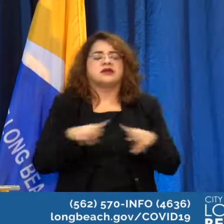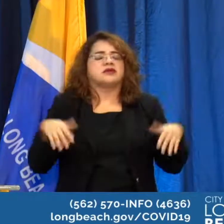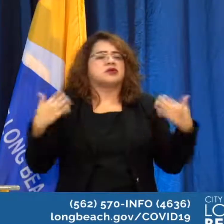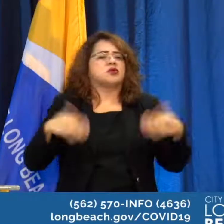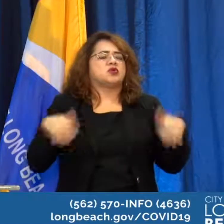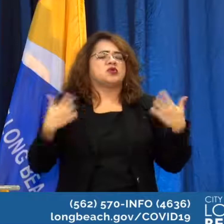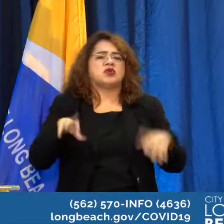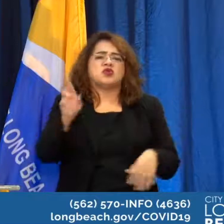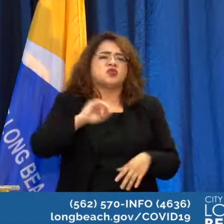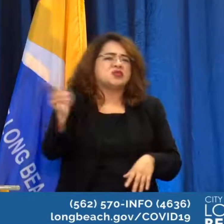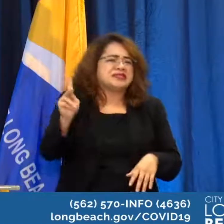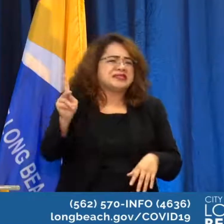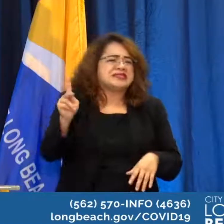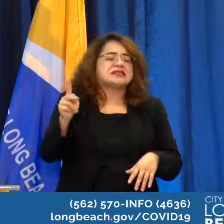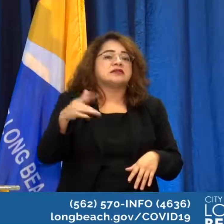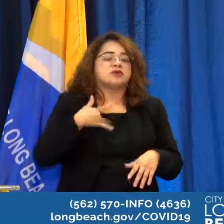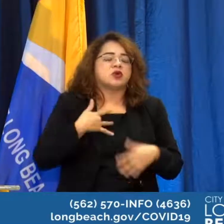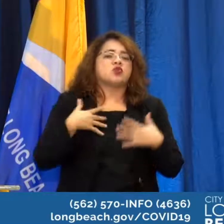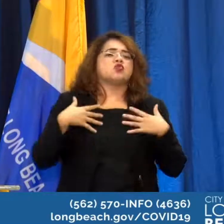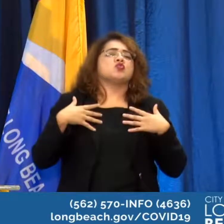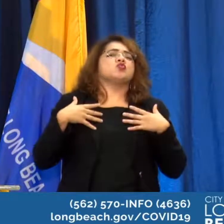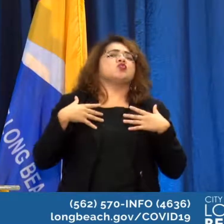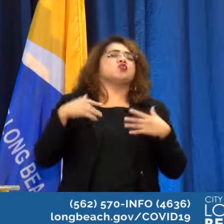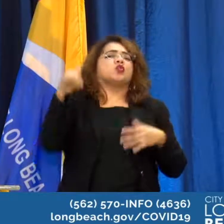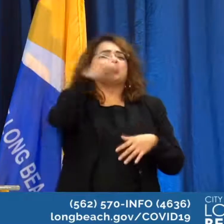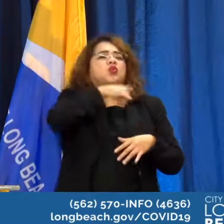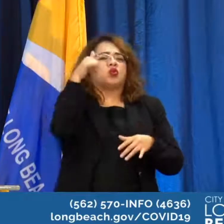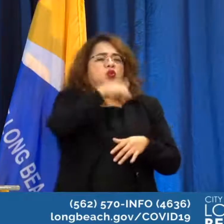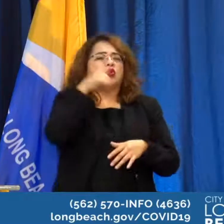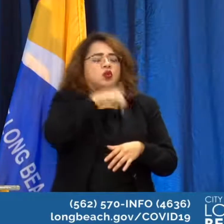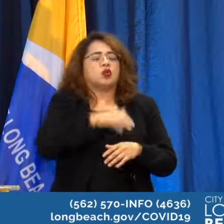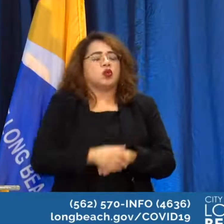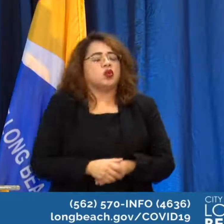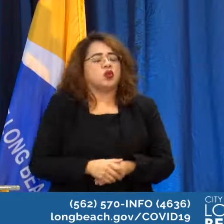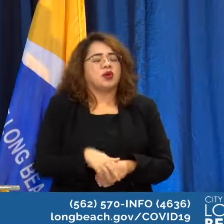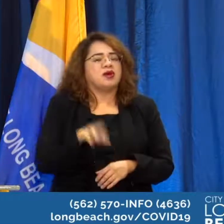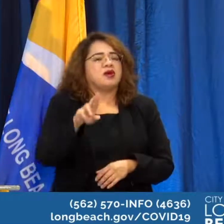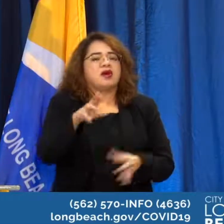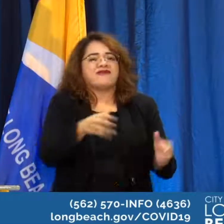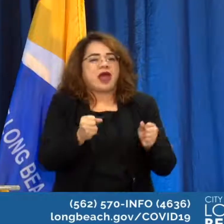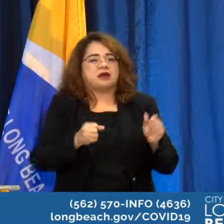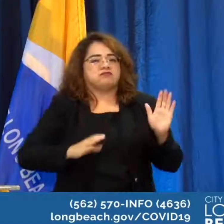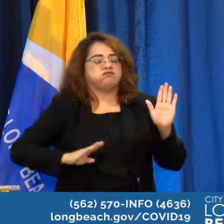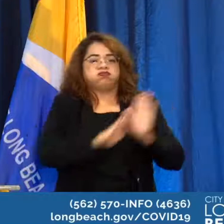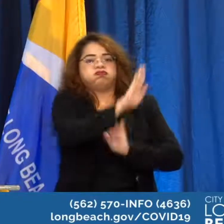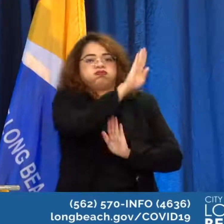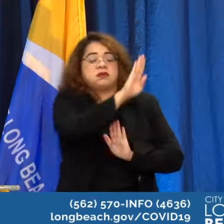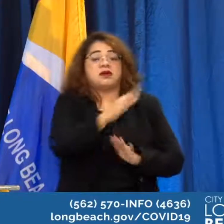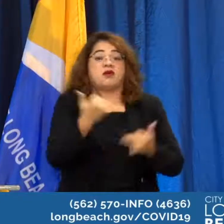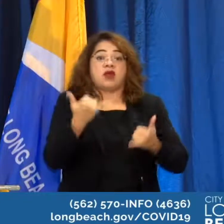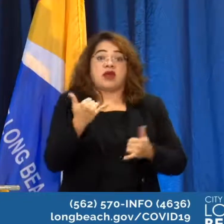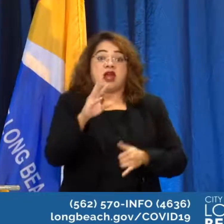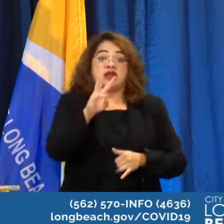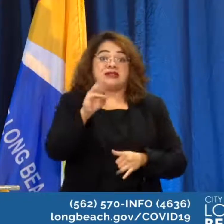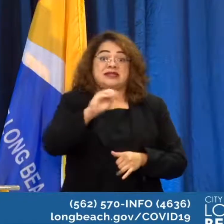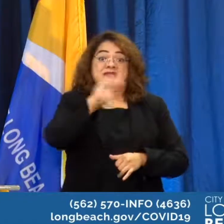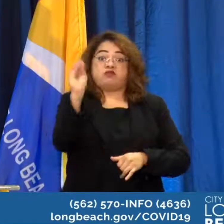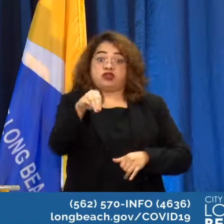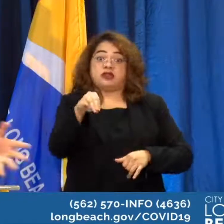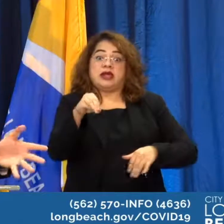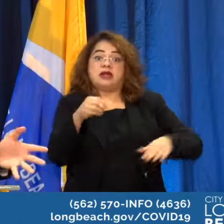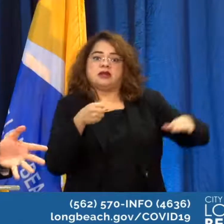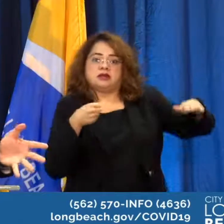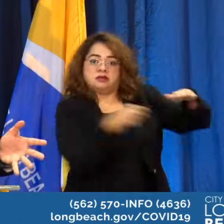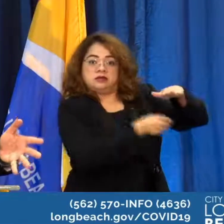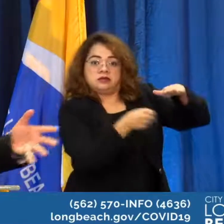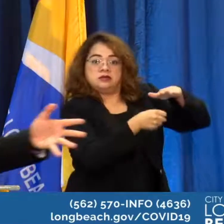of which it is growing. Our current hospitalization rate is around 60%. Now, if you remember, at the